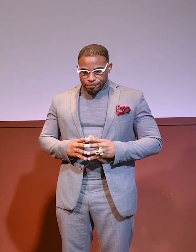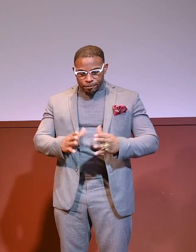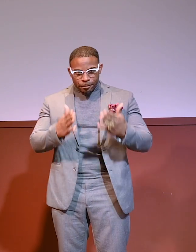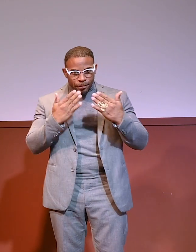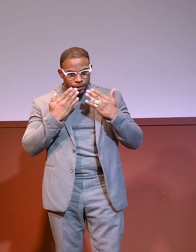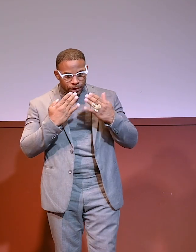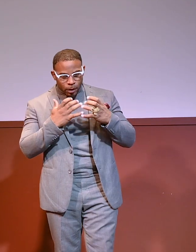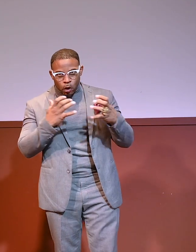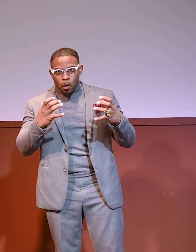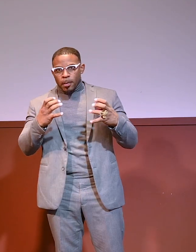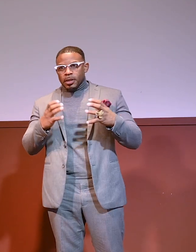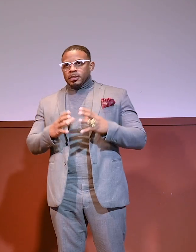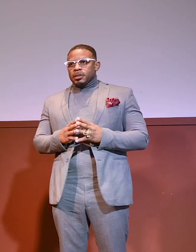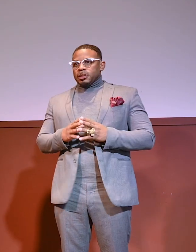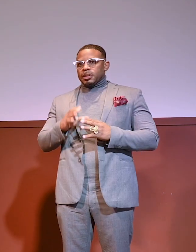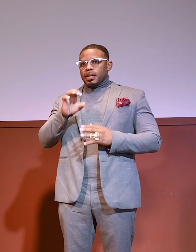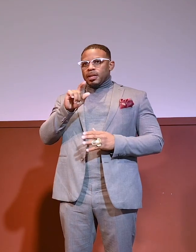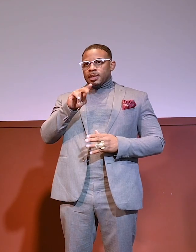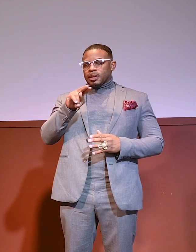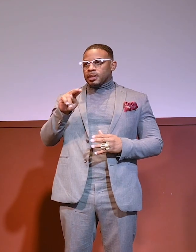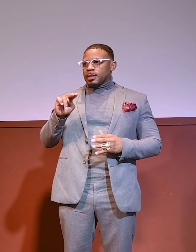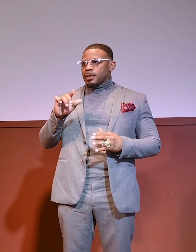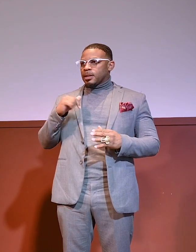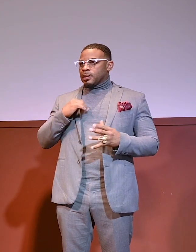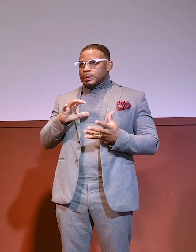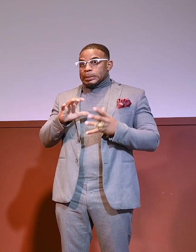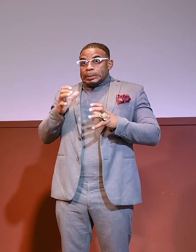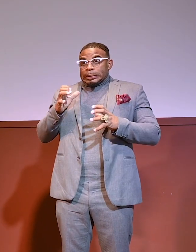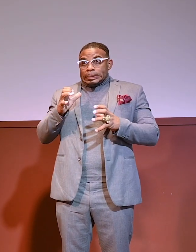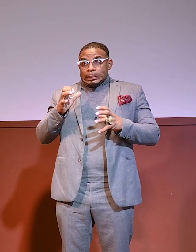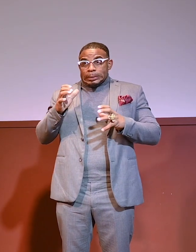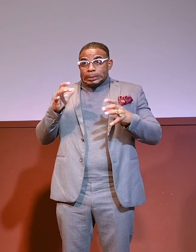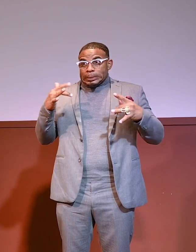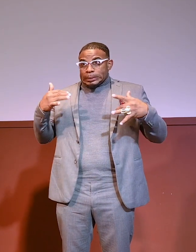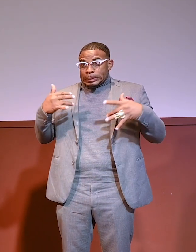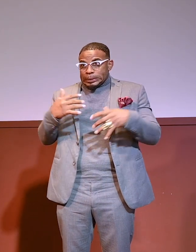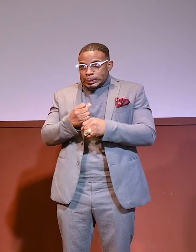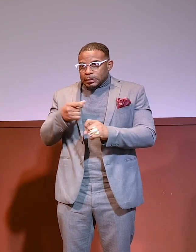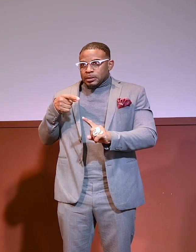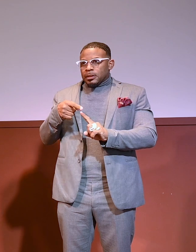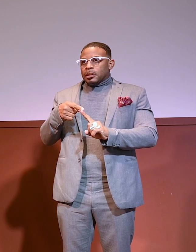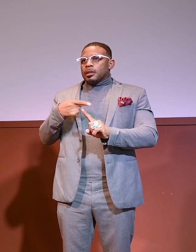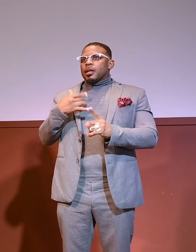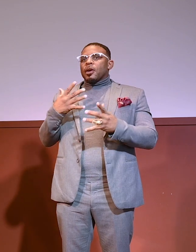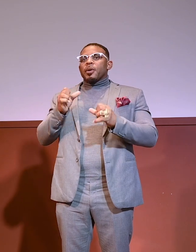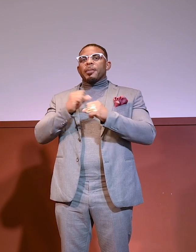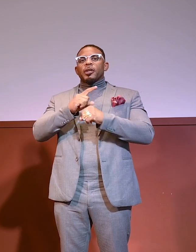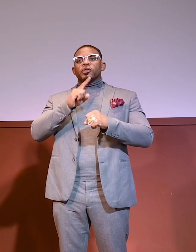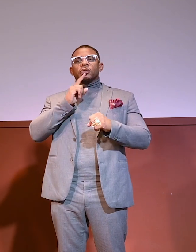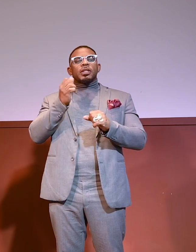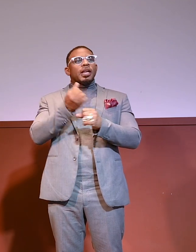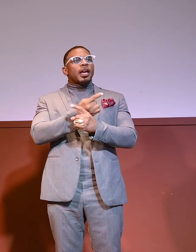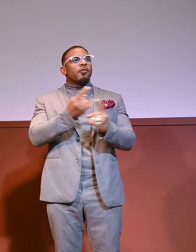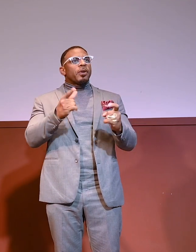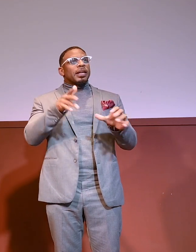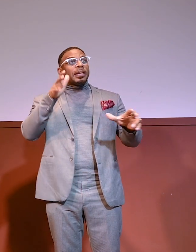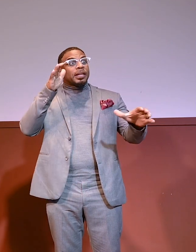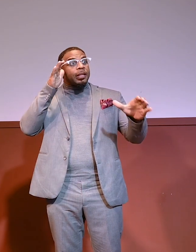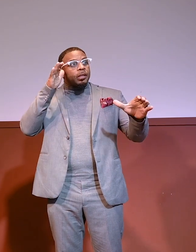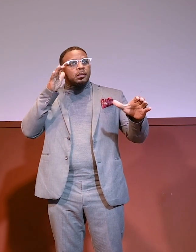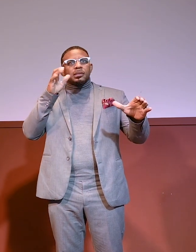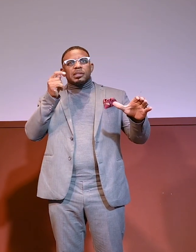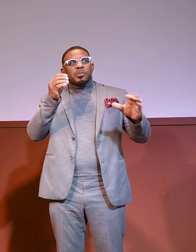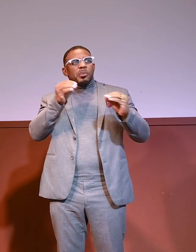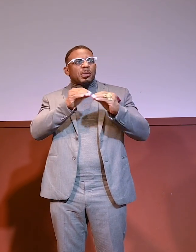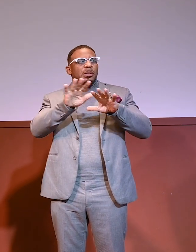Thank you so much, Colleen. I know I'm messing up this whole contraption, but I want to make sure that everyone can hear us a little